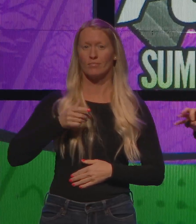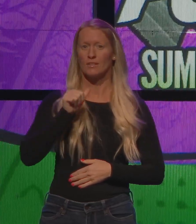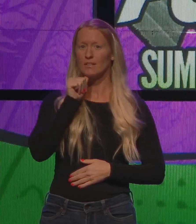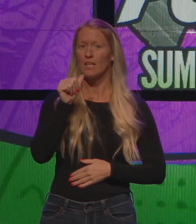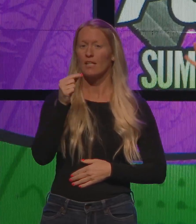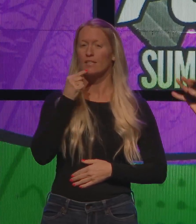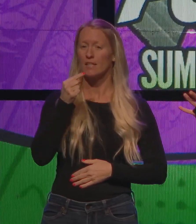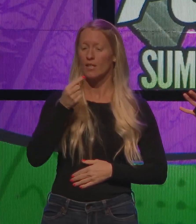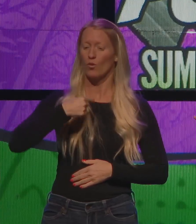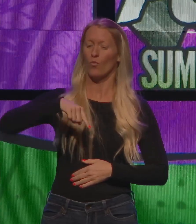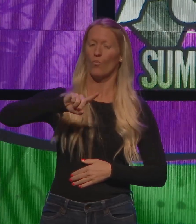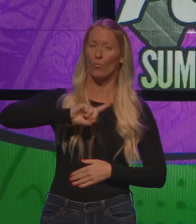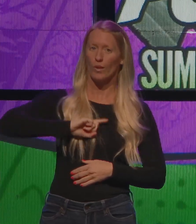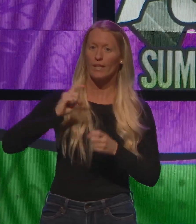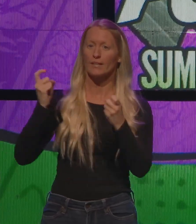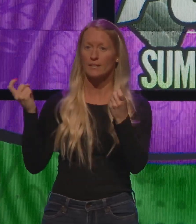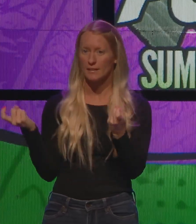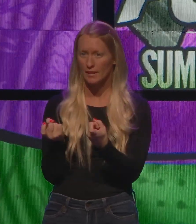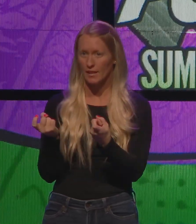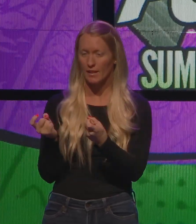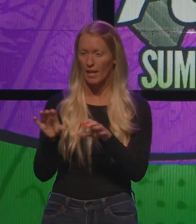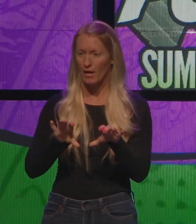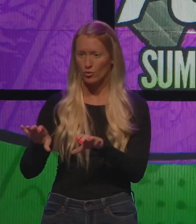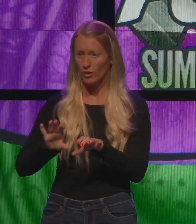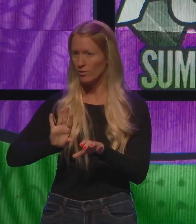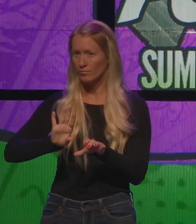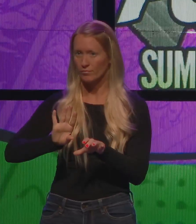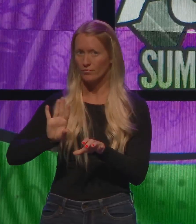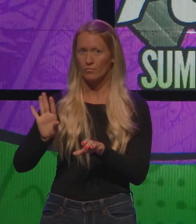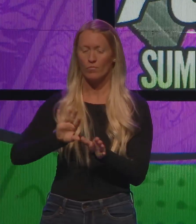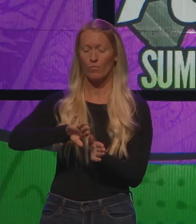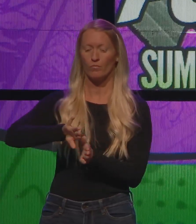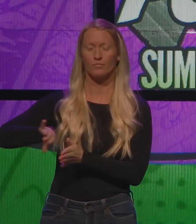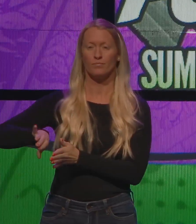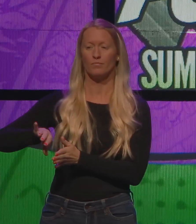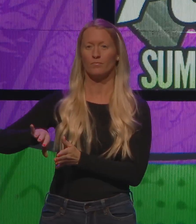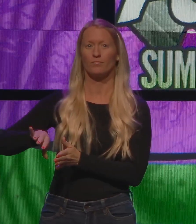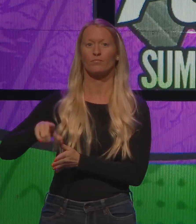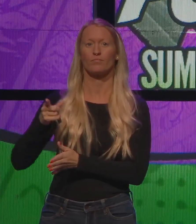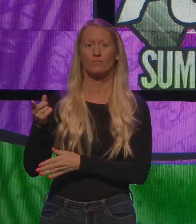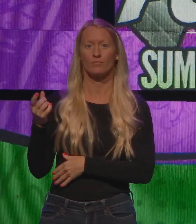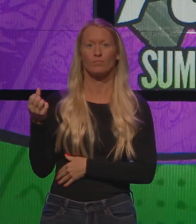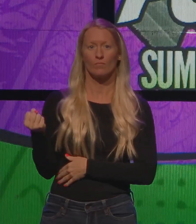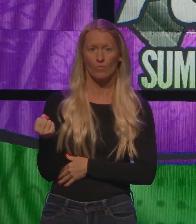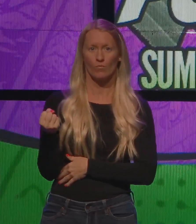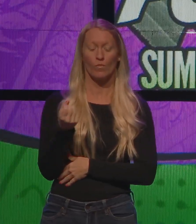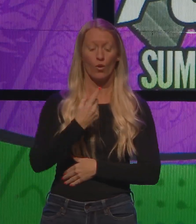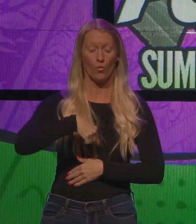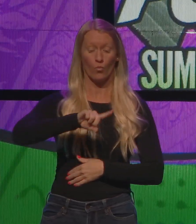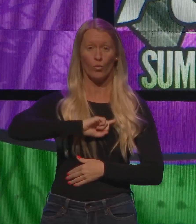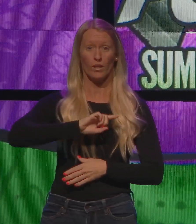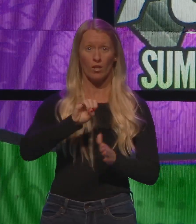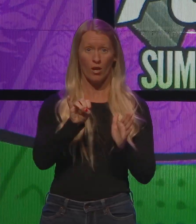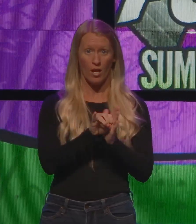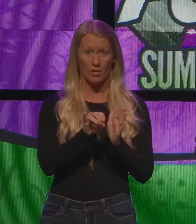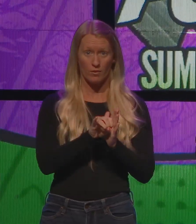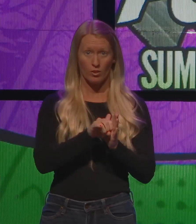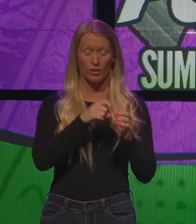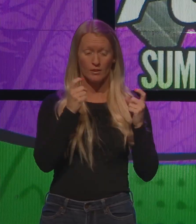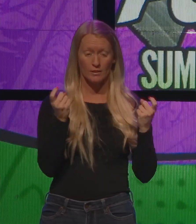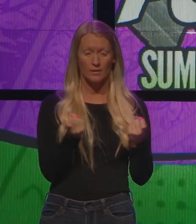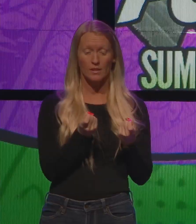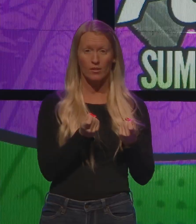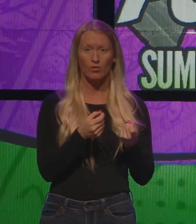about that idea. It's saying that we are, in our identity, sinful and worthy of death.